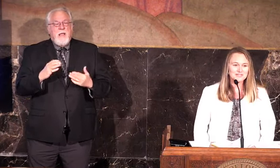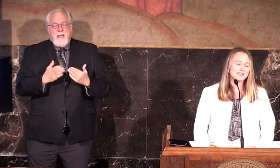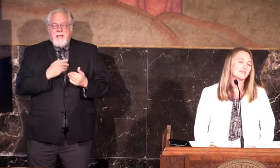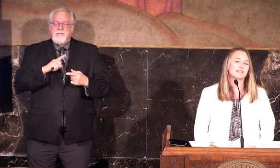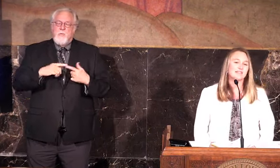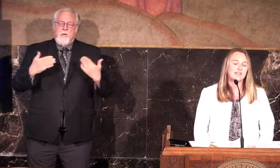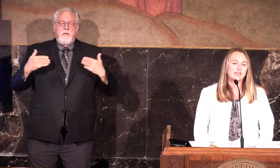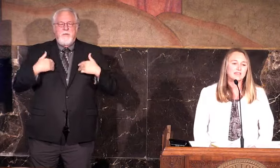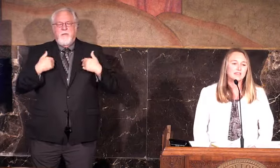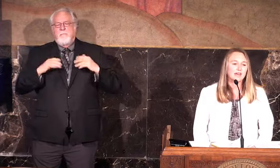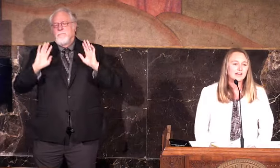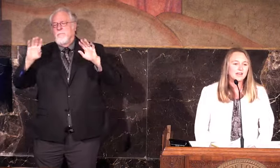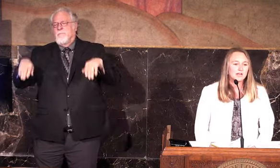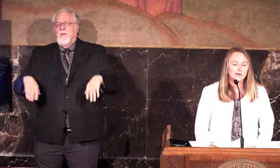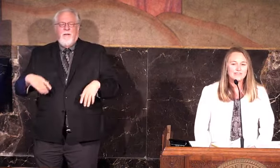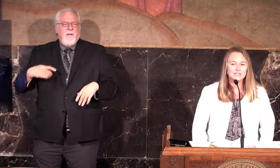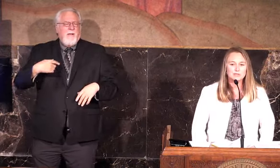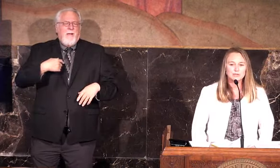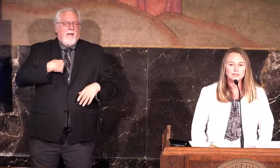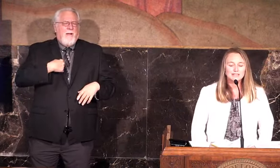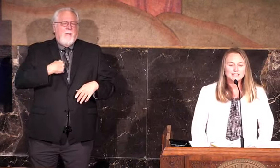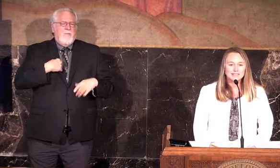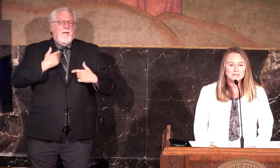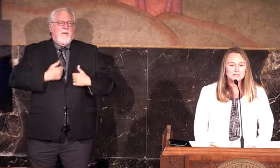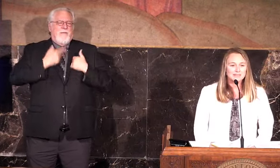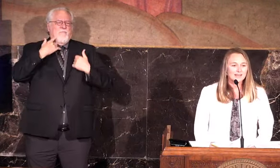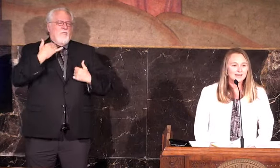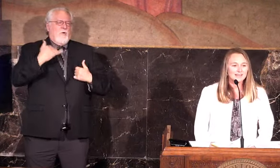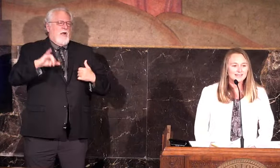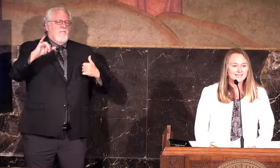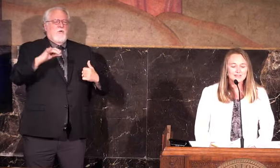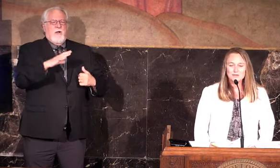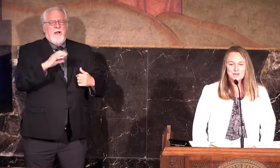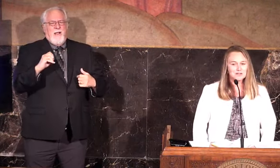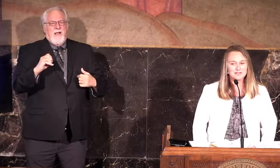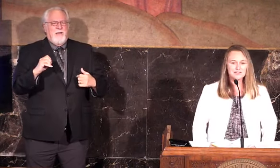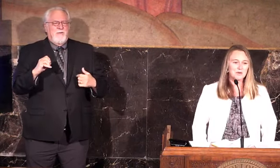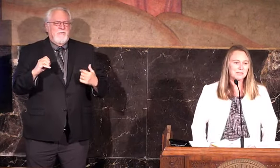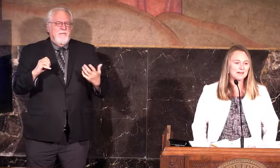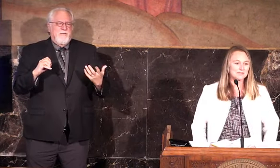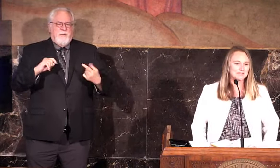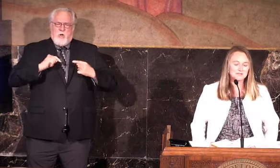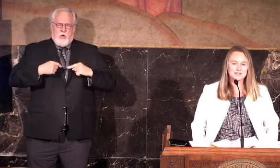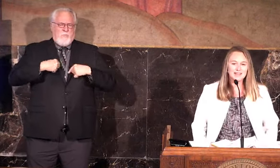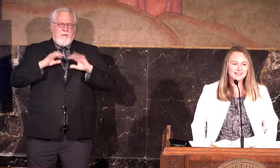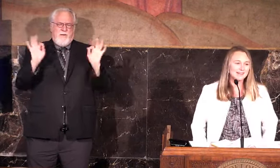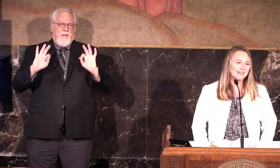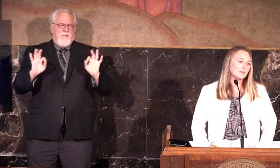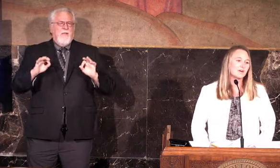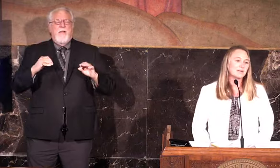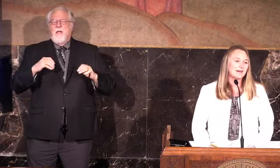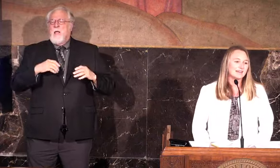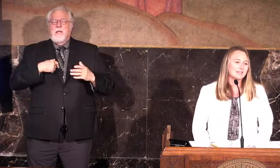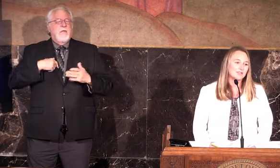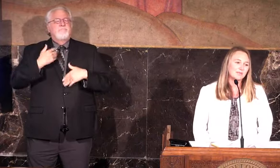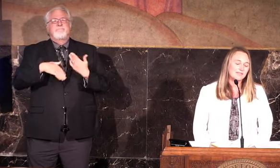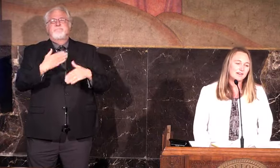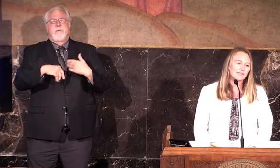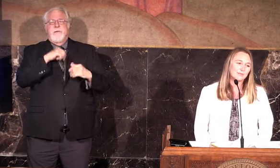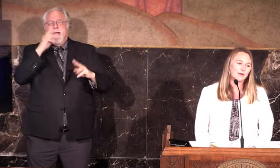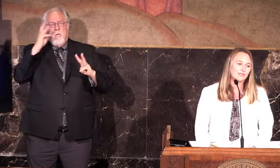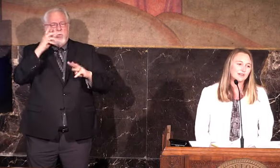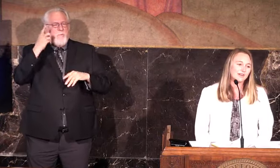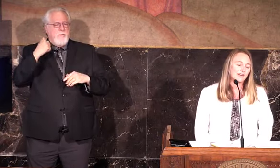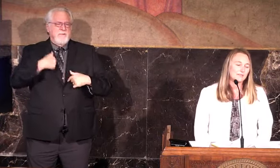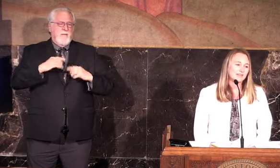person to think that you're invincible and that you can go about your day and not worry about it because you're going to be